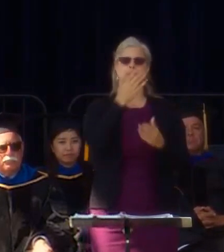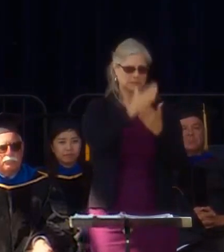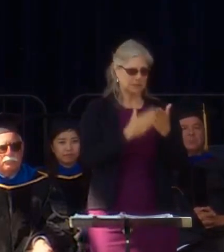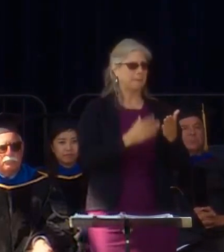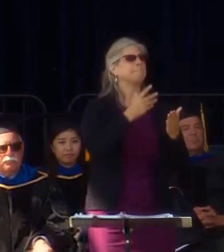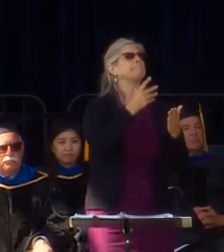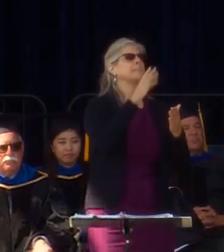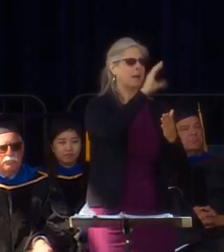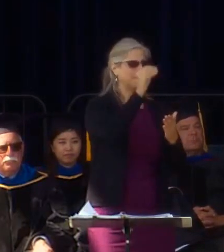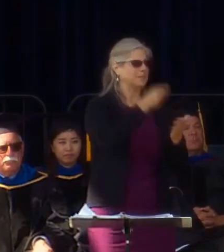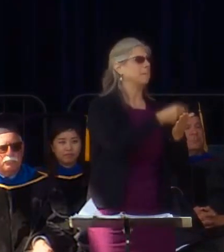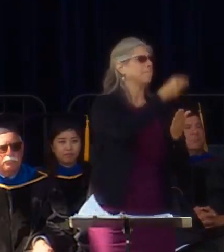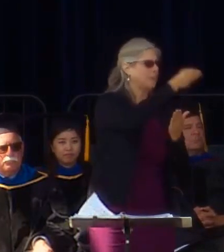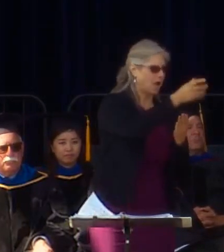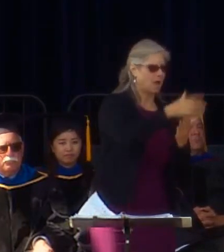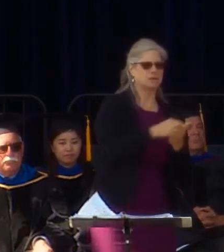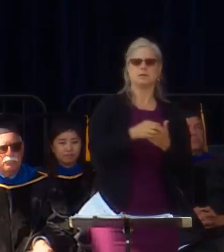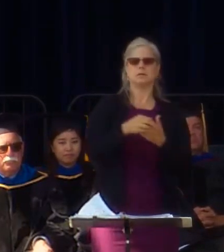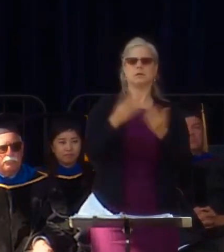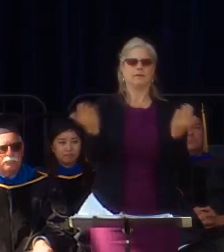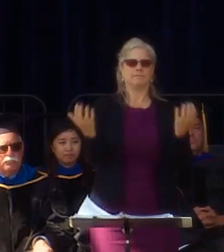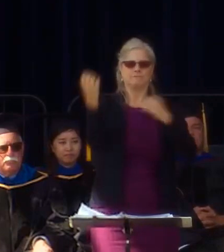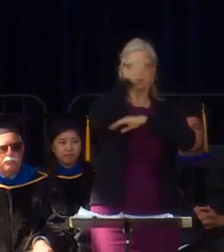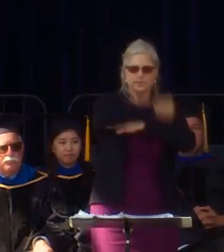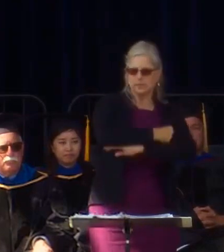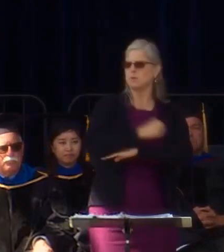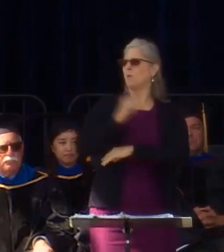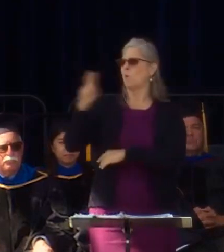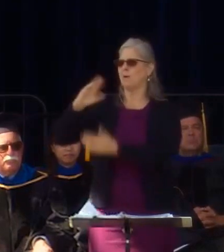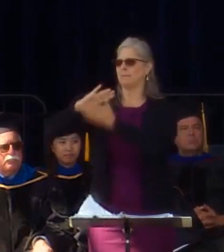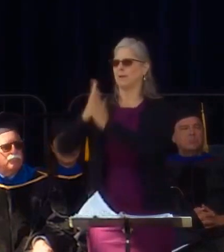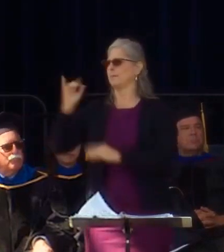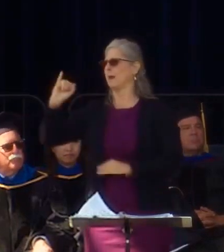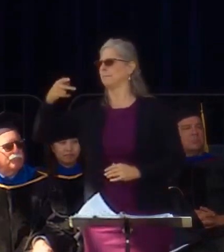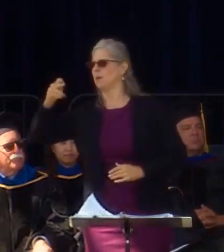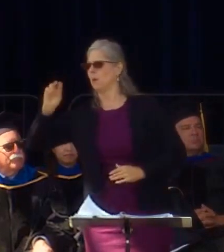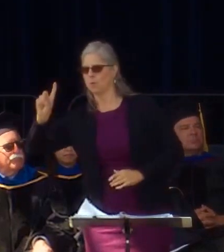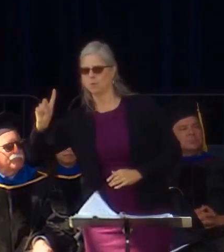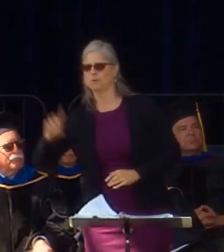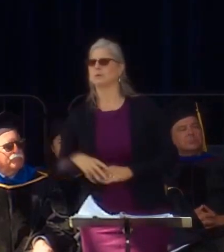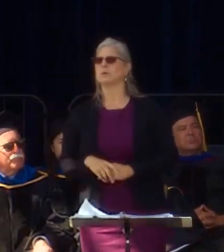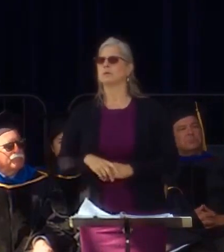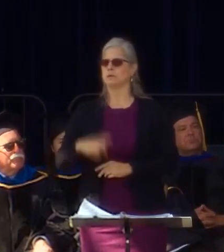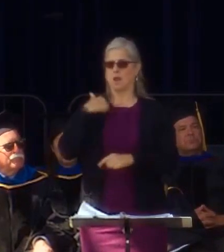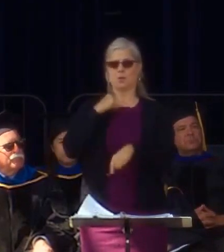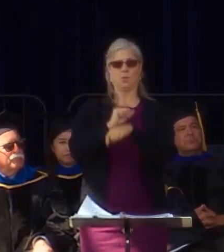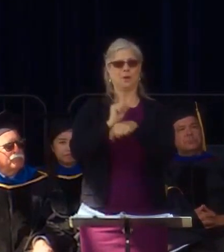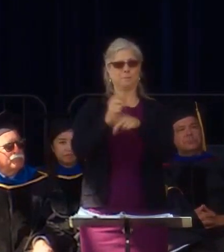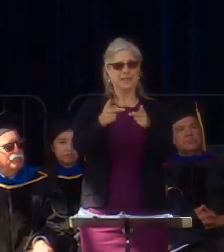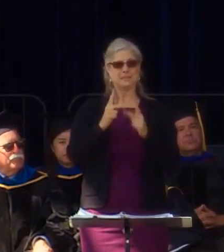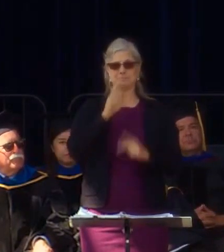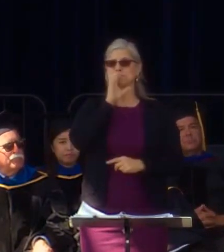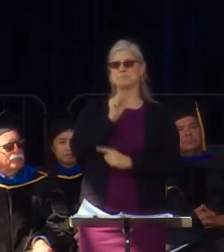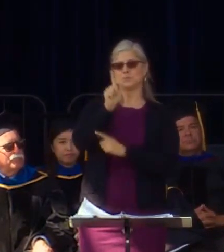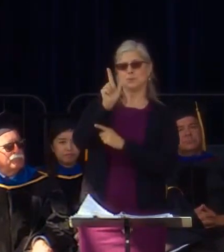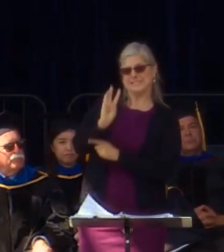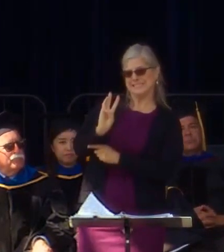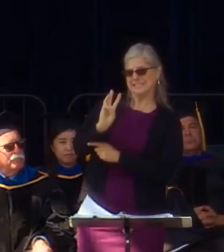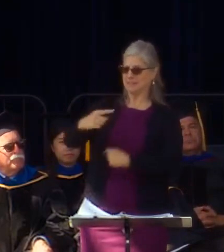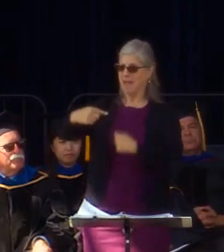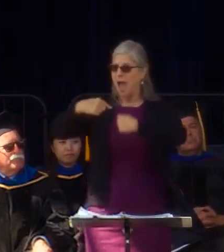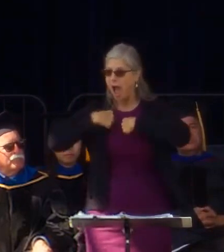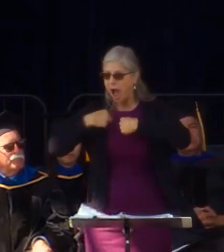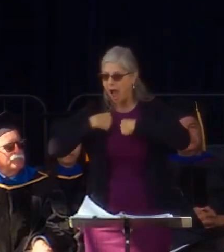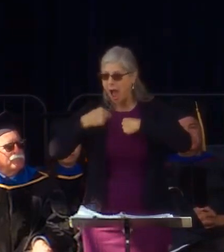bought, folded, or IPO'd. I even worked at a place at age 26 where